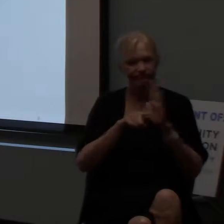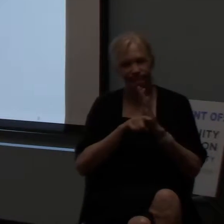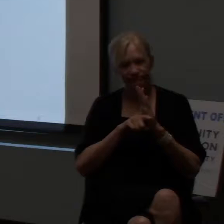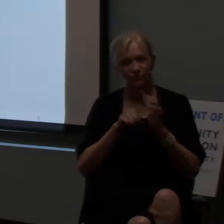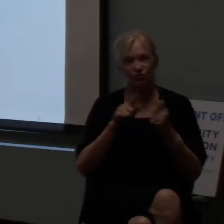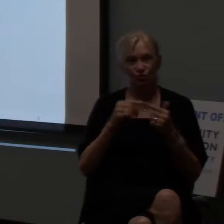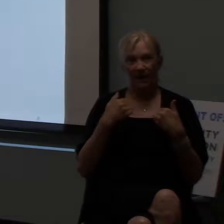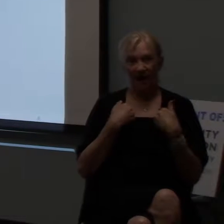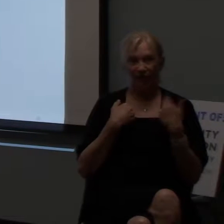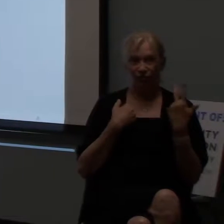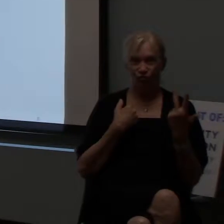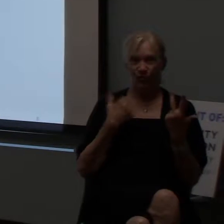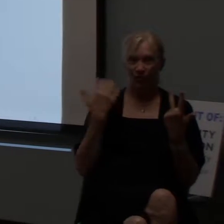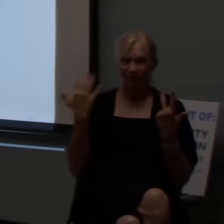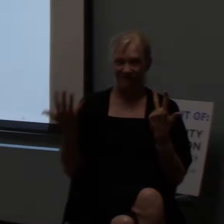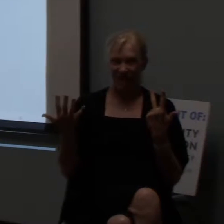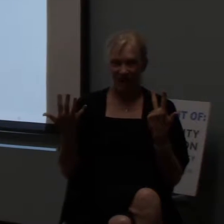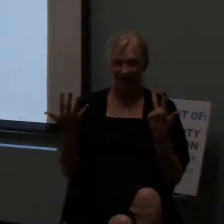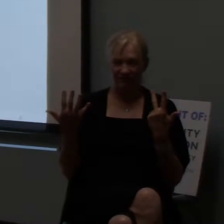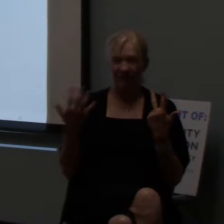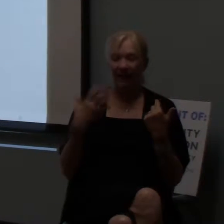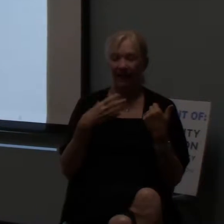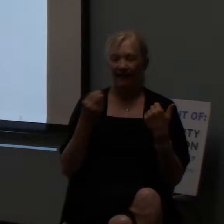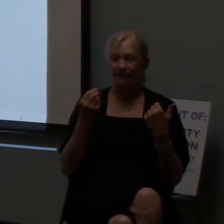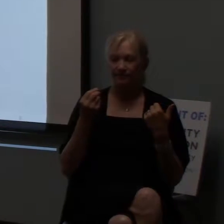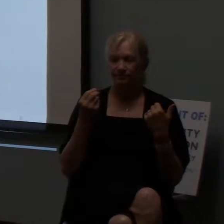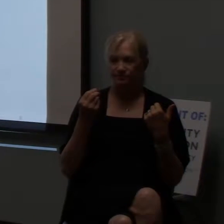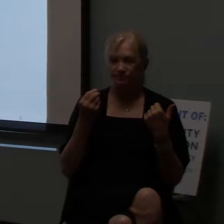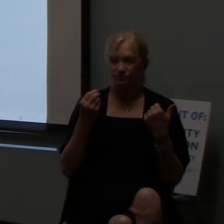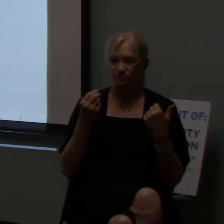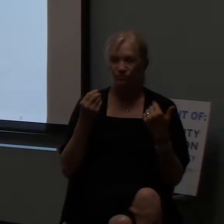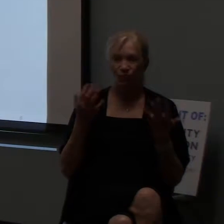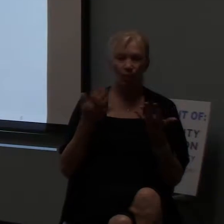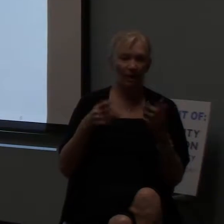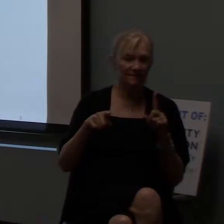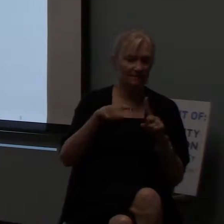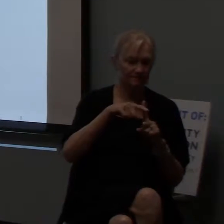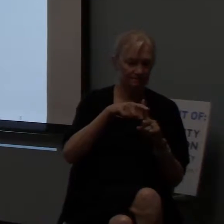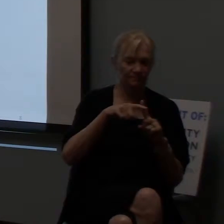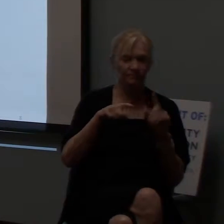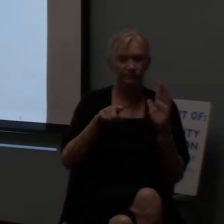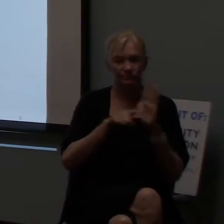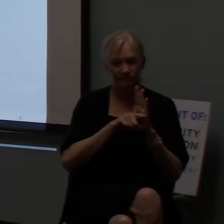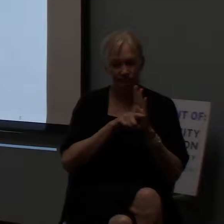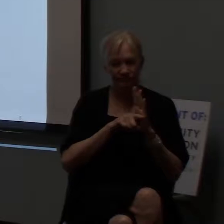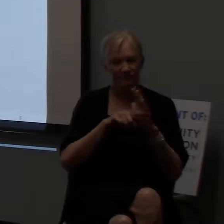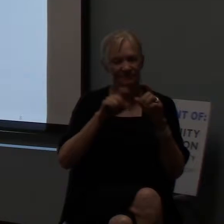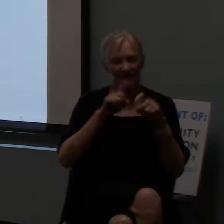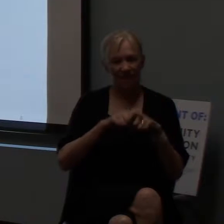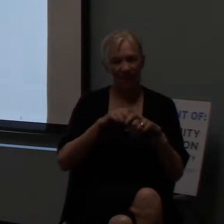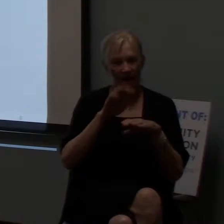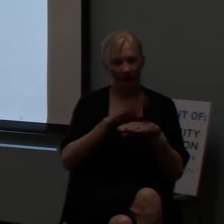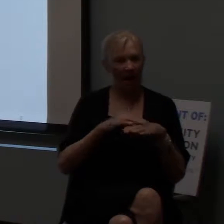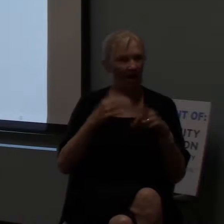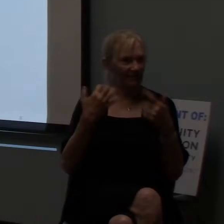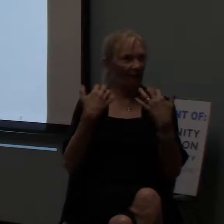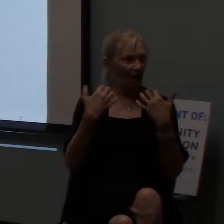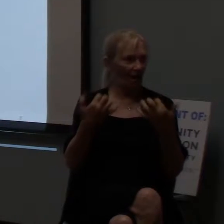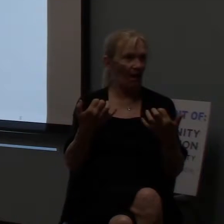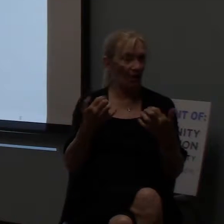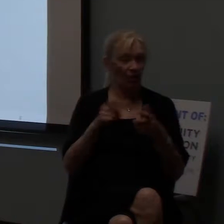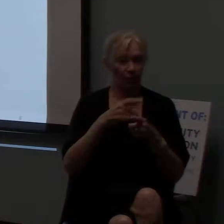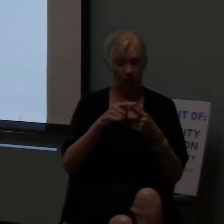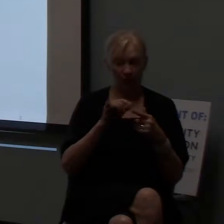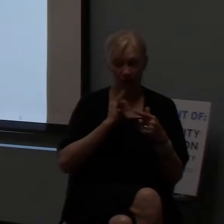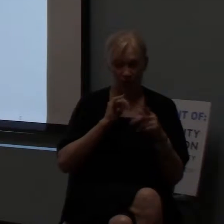5 commissioners. And what's pro and what's con is going to be dependent on the audience perspective. So when I